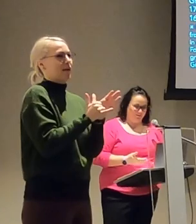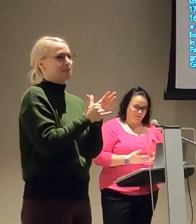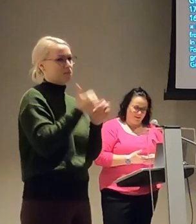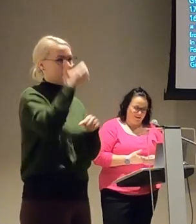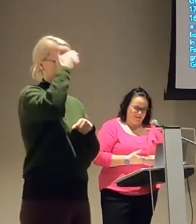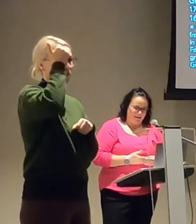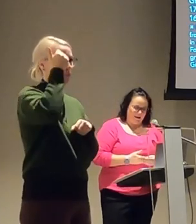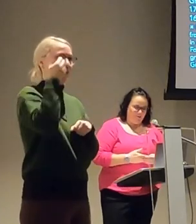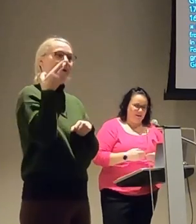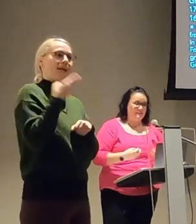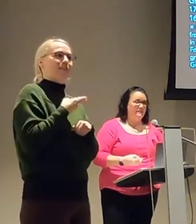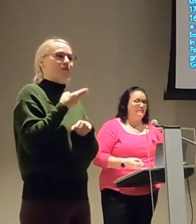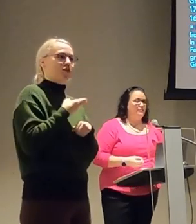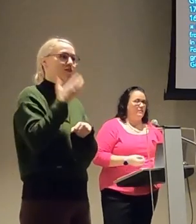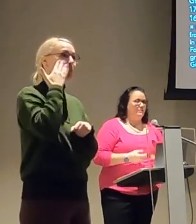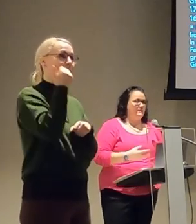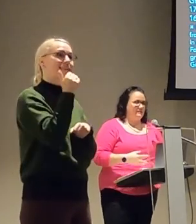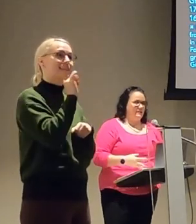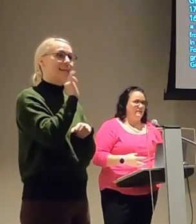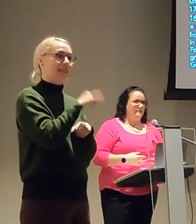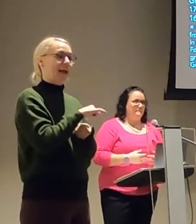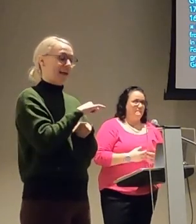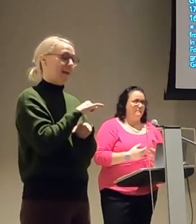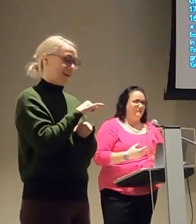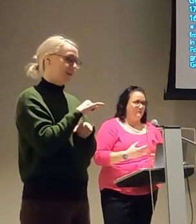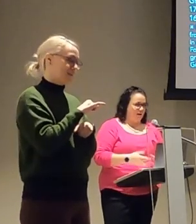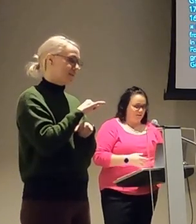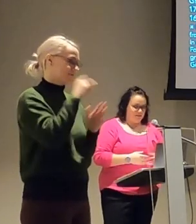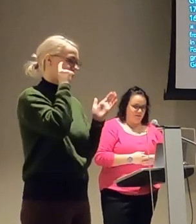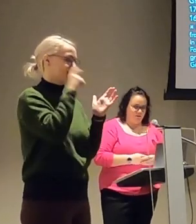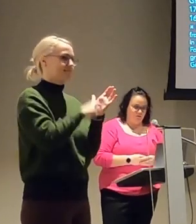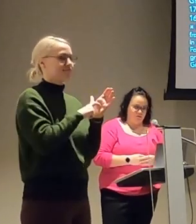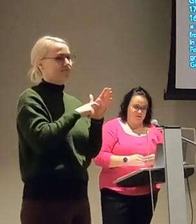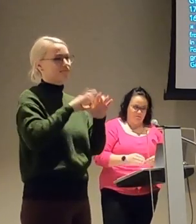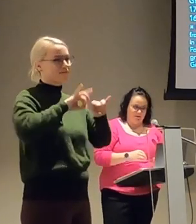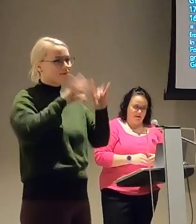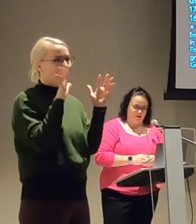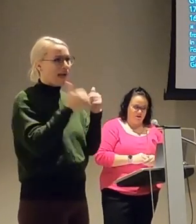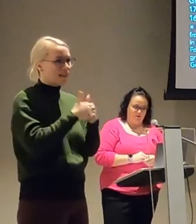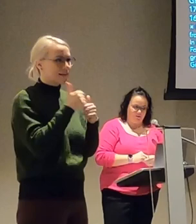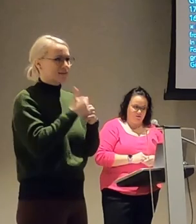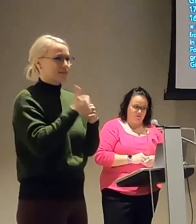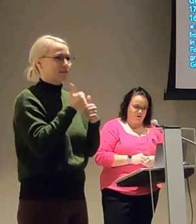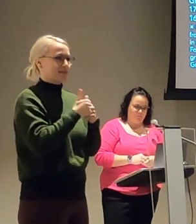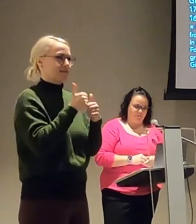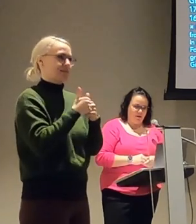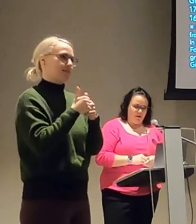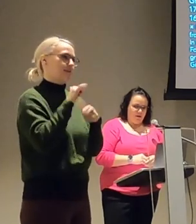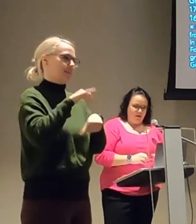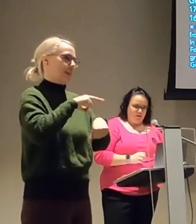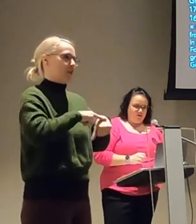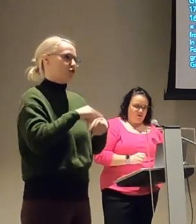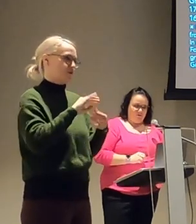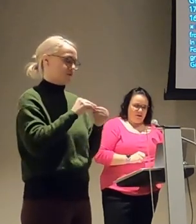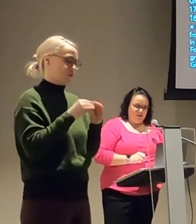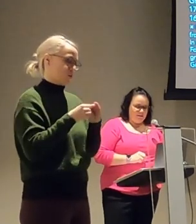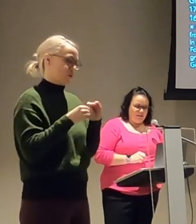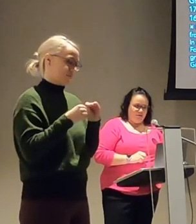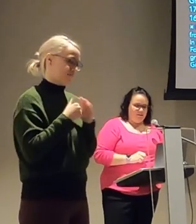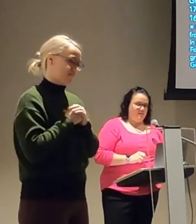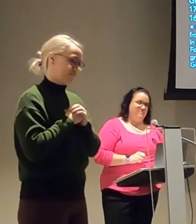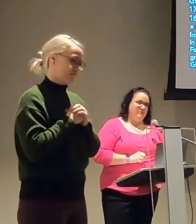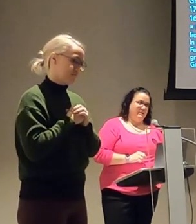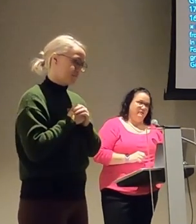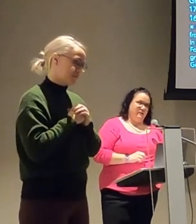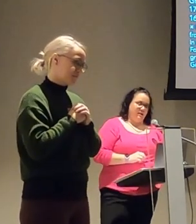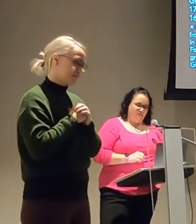we can't forget about Holofernes, because this is where we see the violence and the gruesome nature of the story. So he doesn't